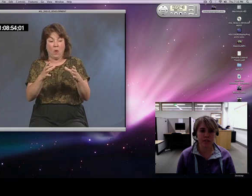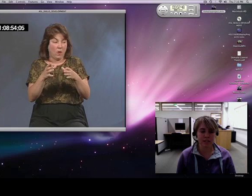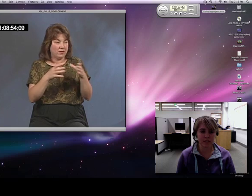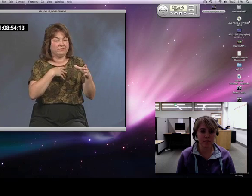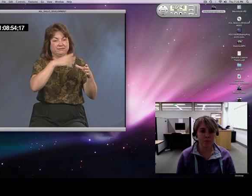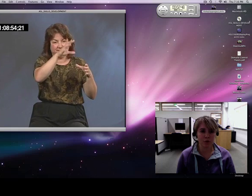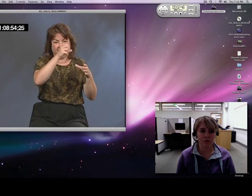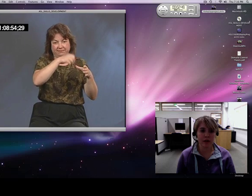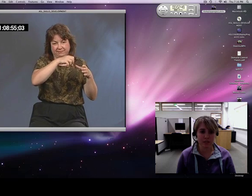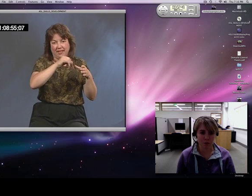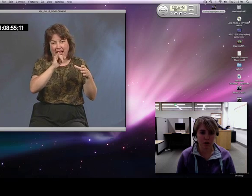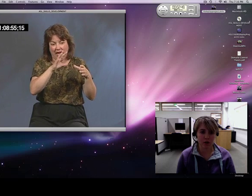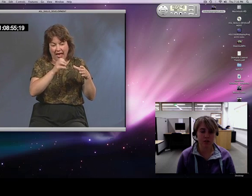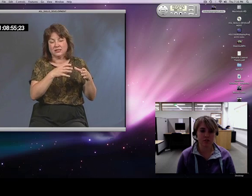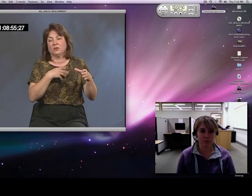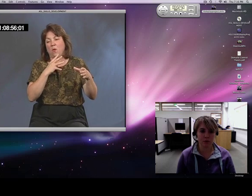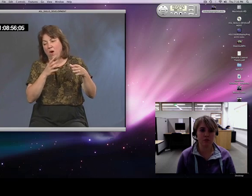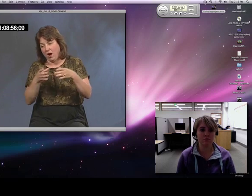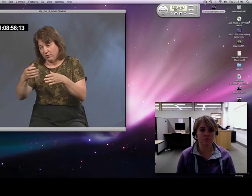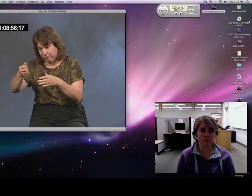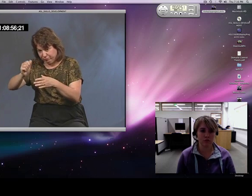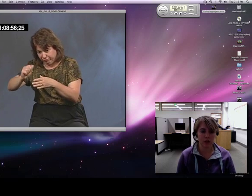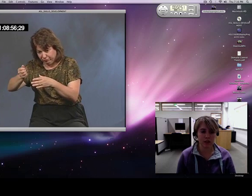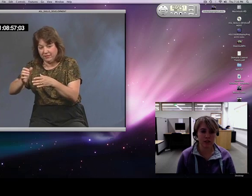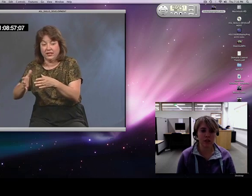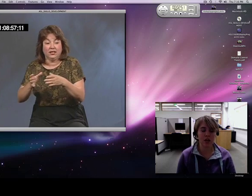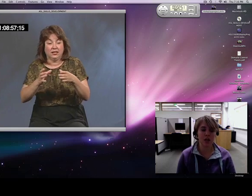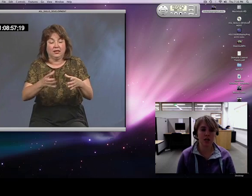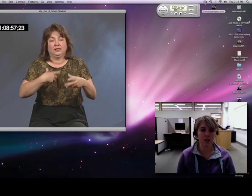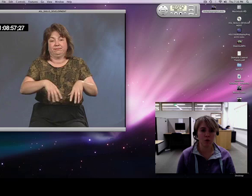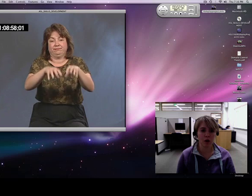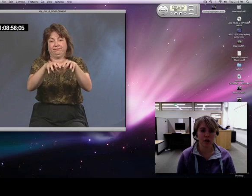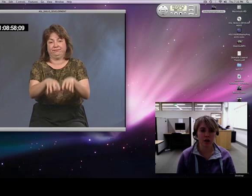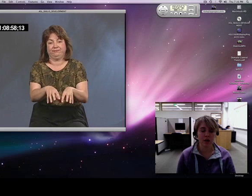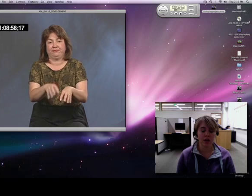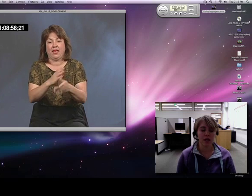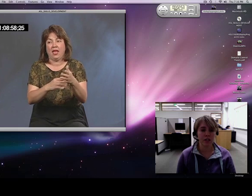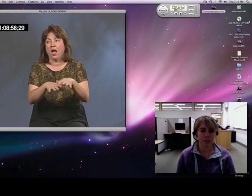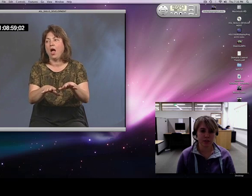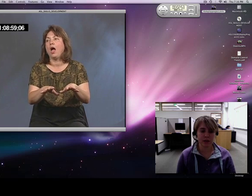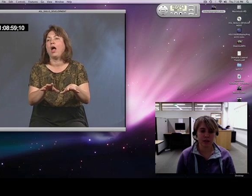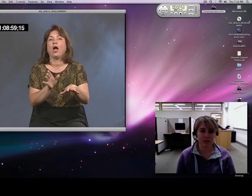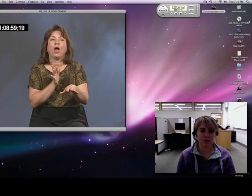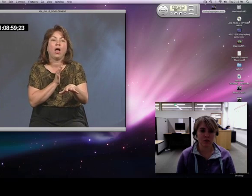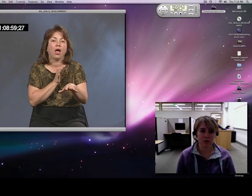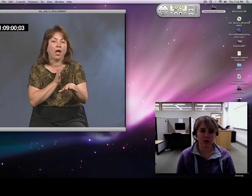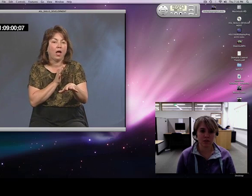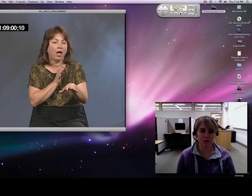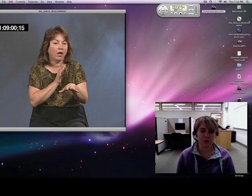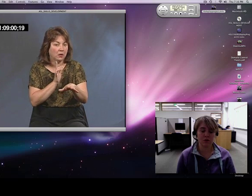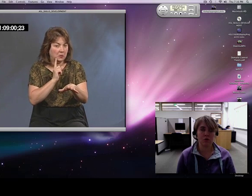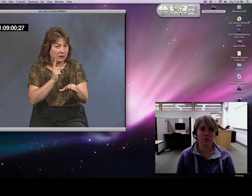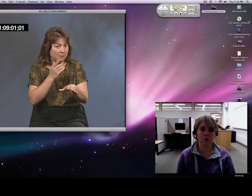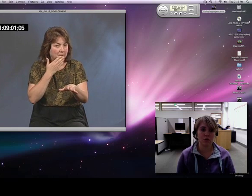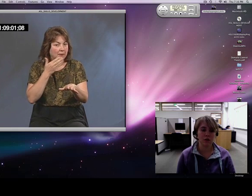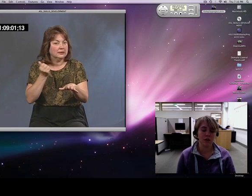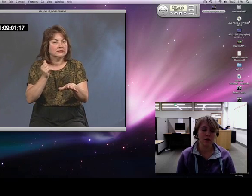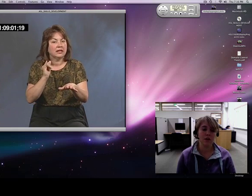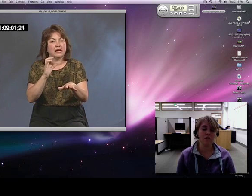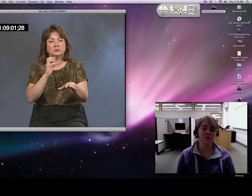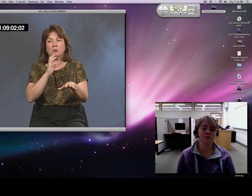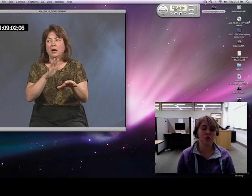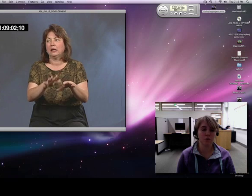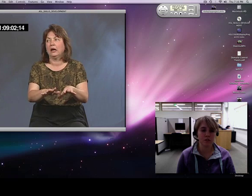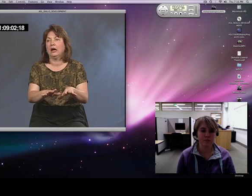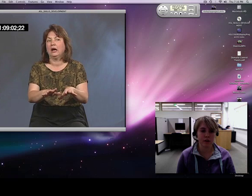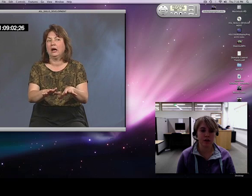So I decided to get a bowl of ice water. And so I put ice in there and I got the water and I just let my hands soak in the ice water. I